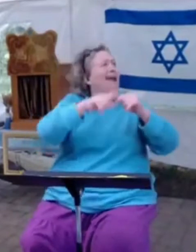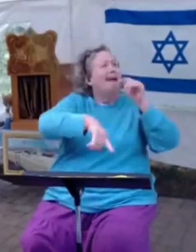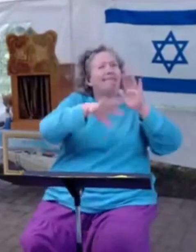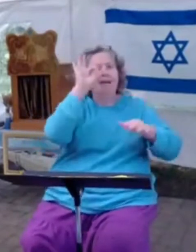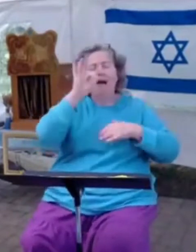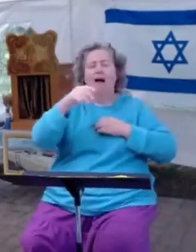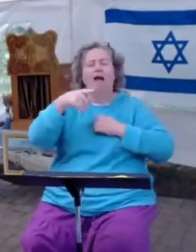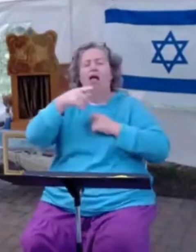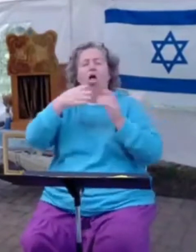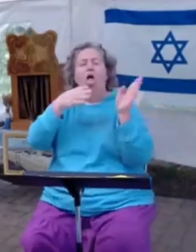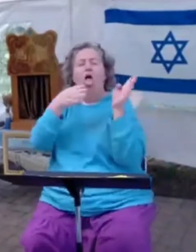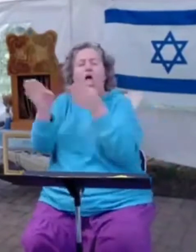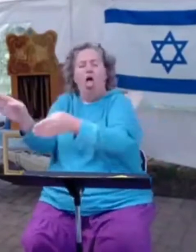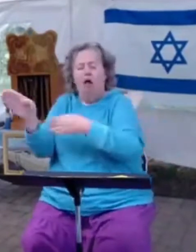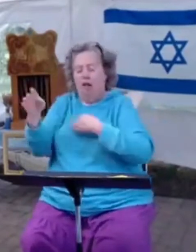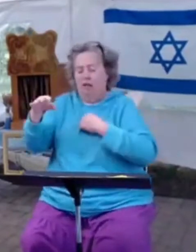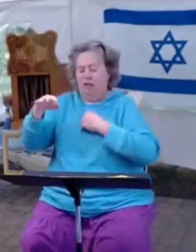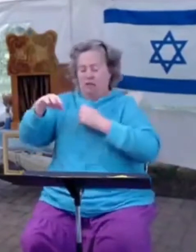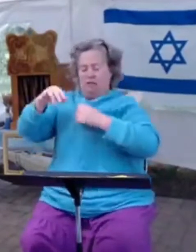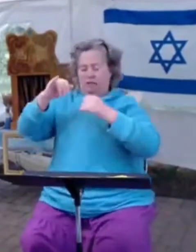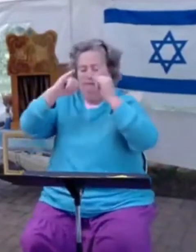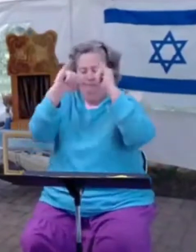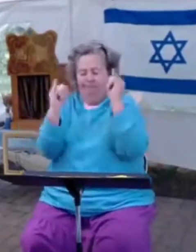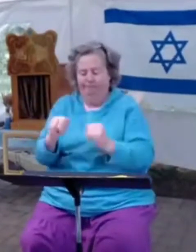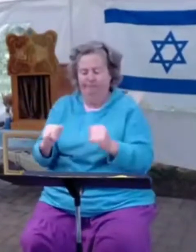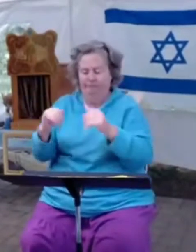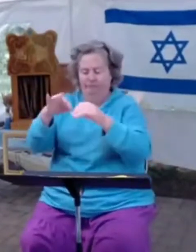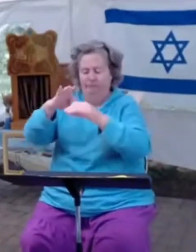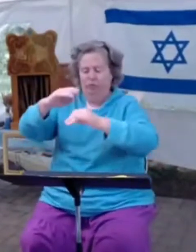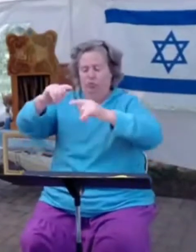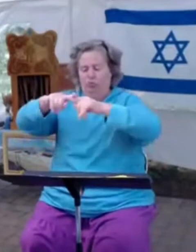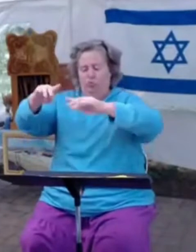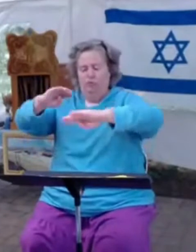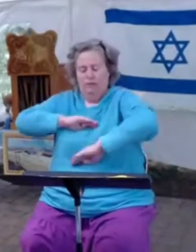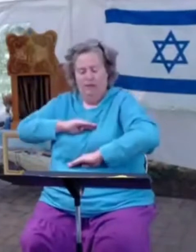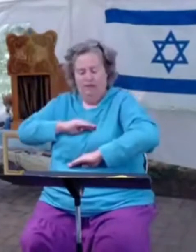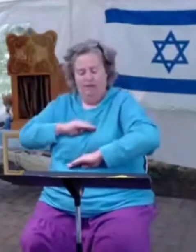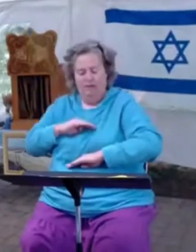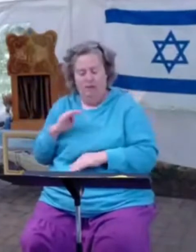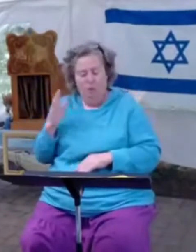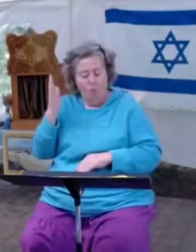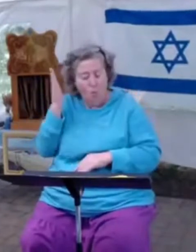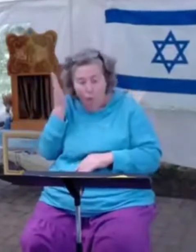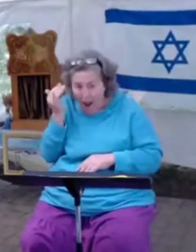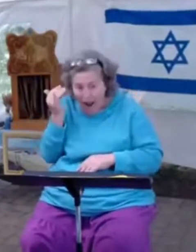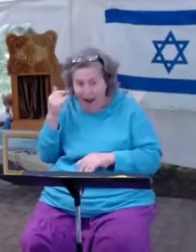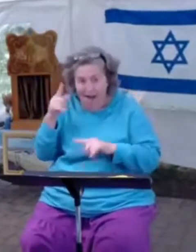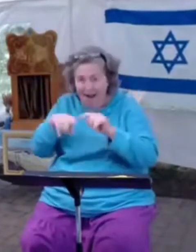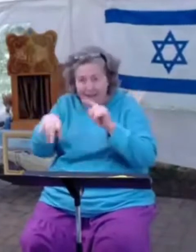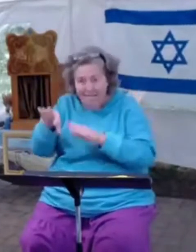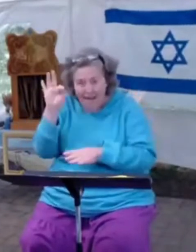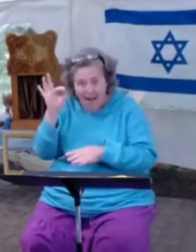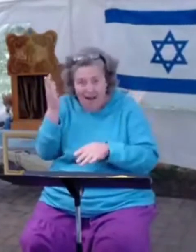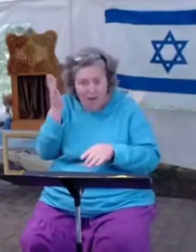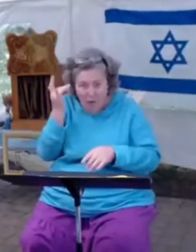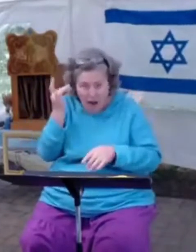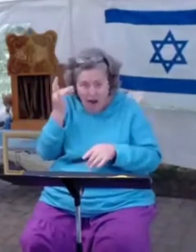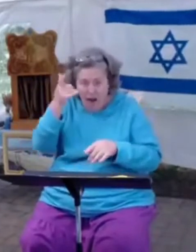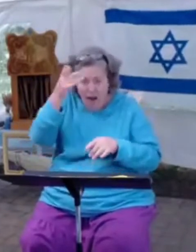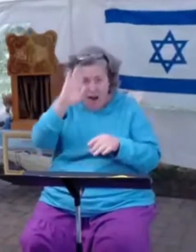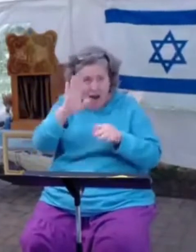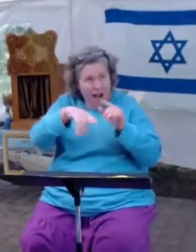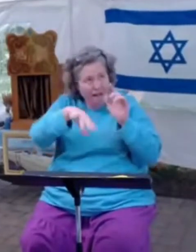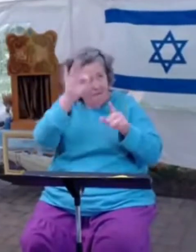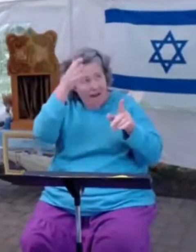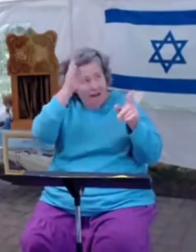suicide. Economic suicide, political suicide. So I myself